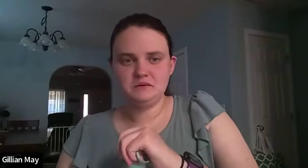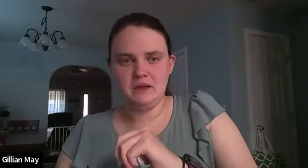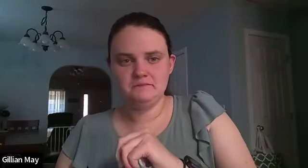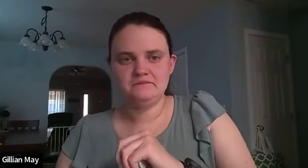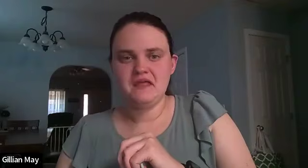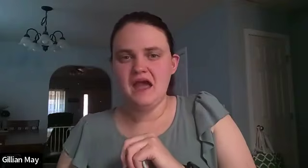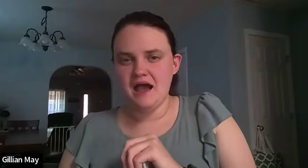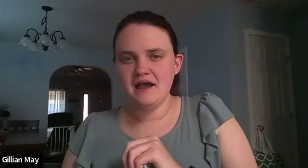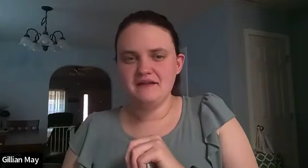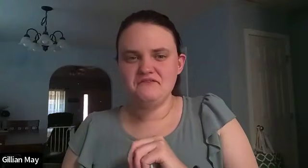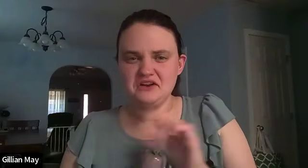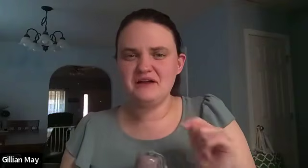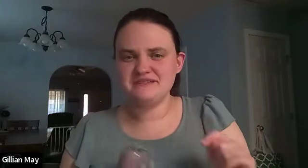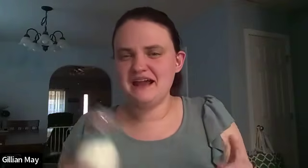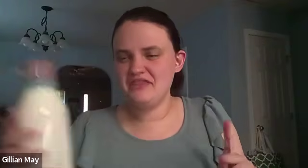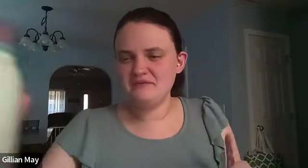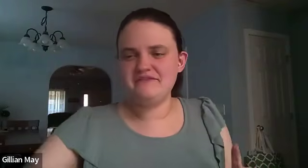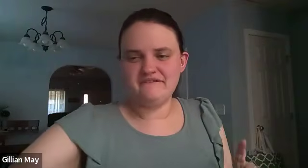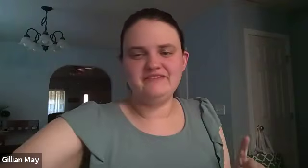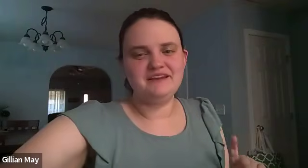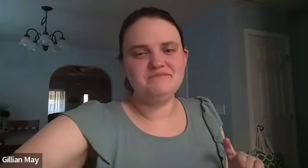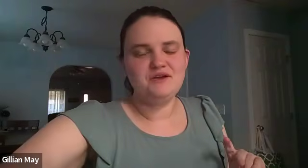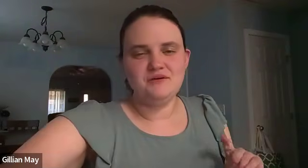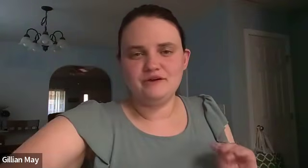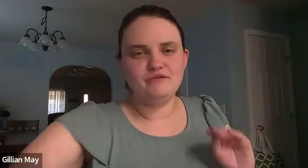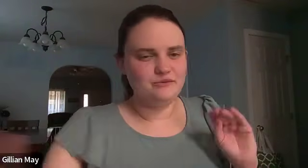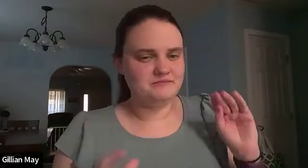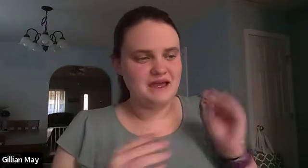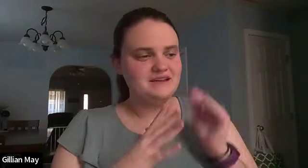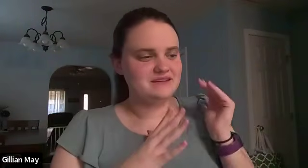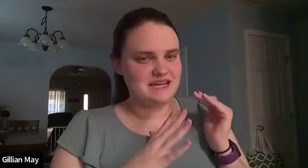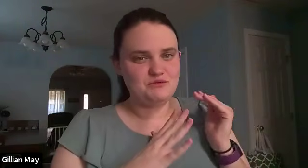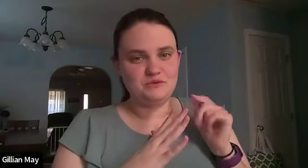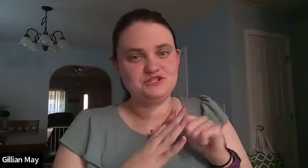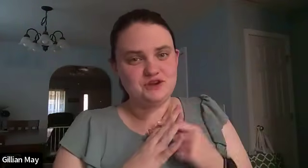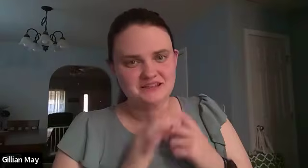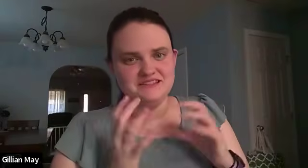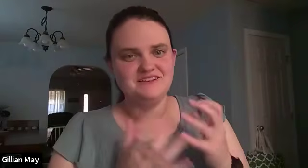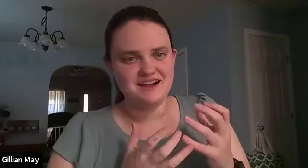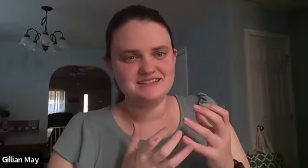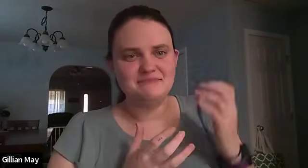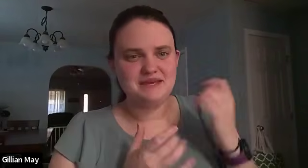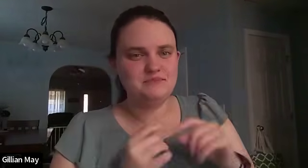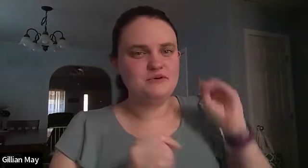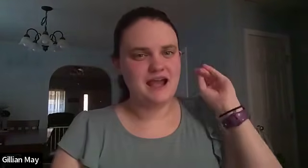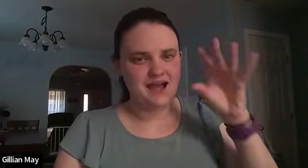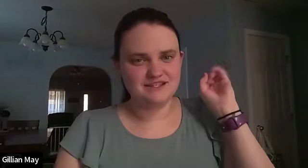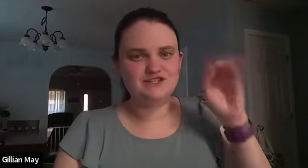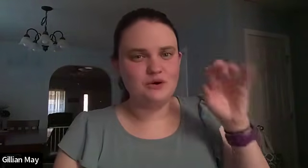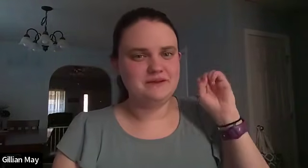Okay. I figured I was like, I think we've back in the day when we were starting this class, people would add so